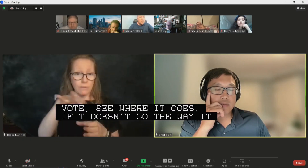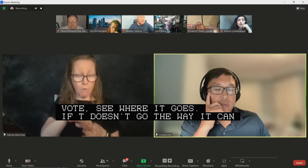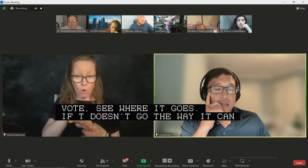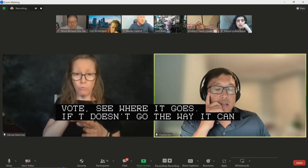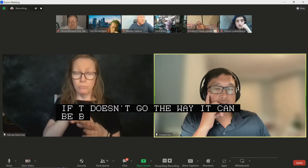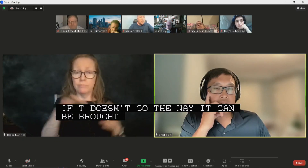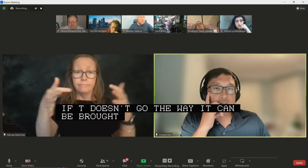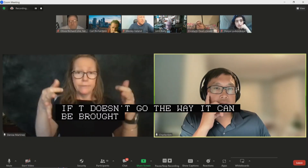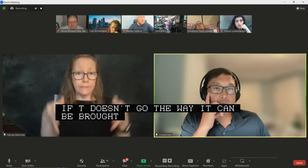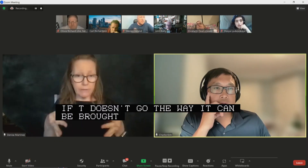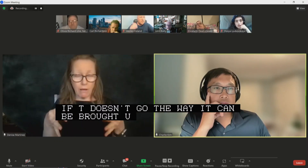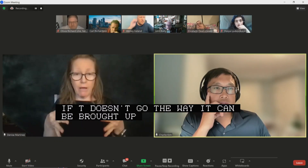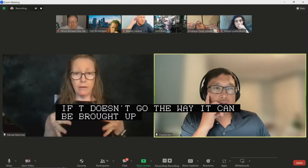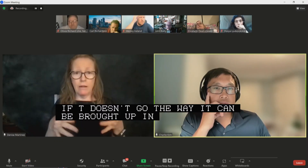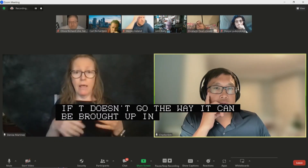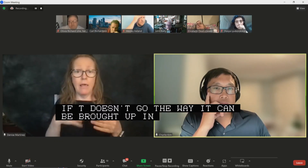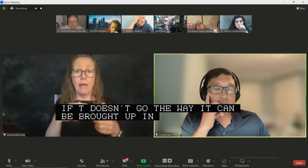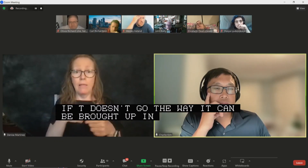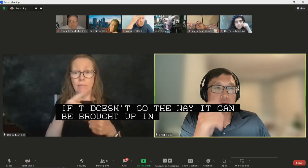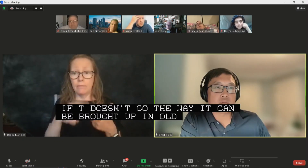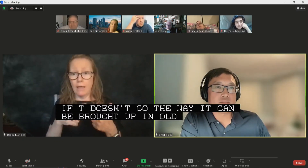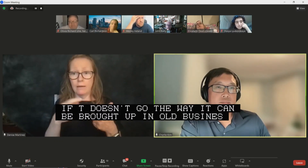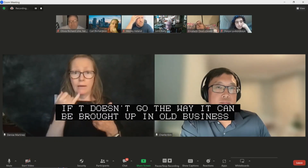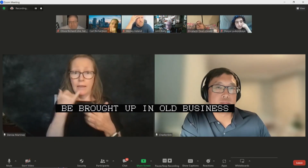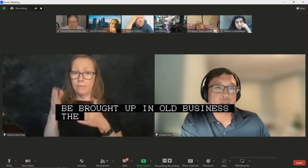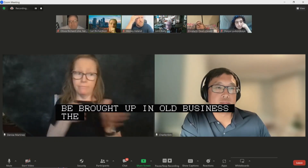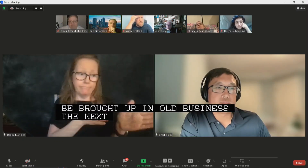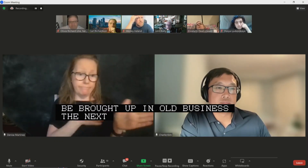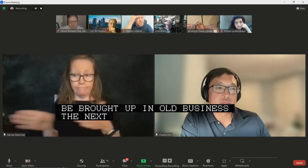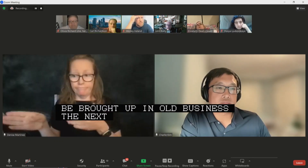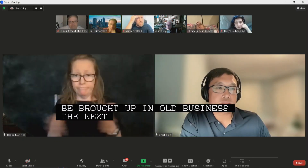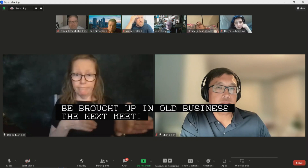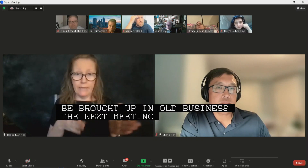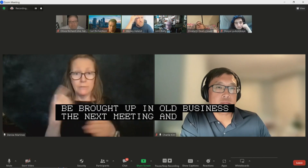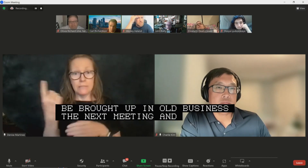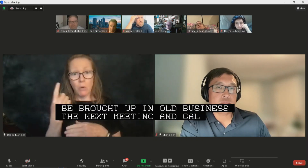the next meeting, and it can be called for another vote.